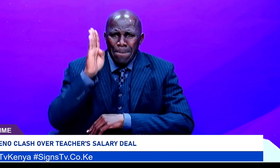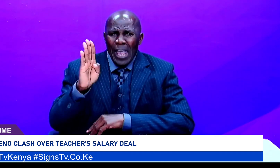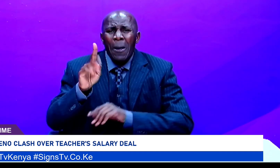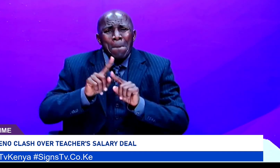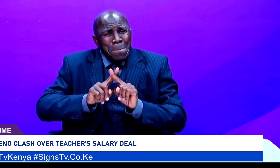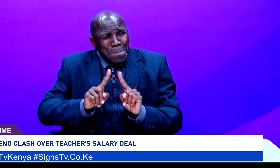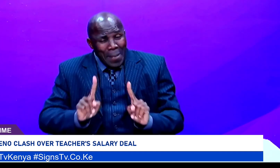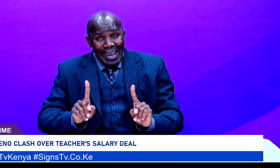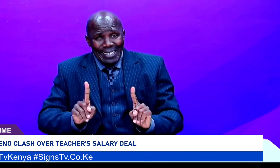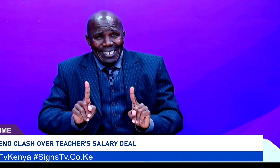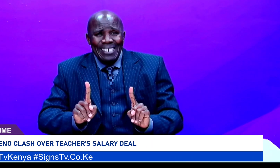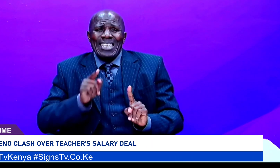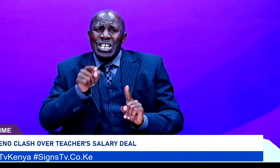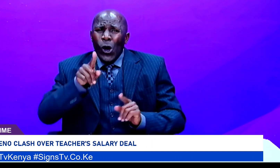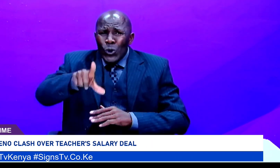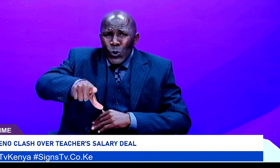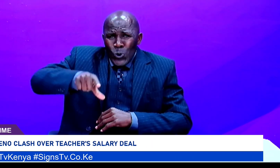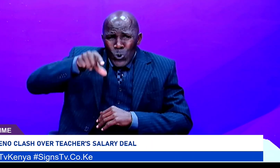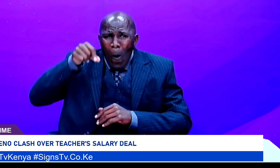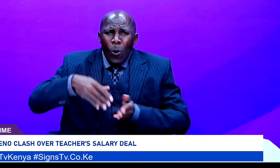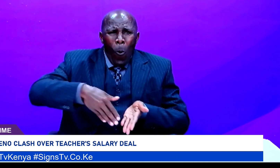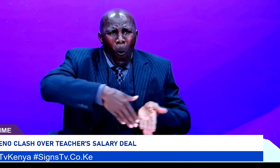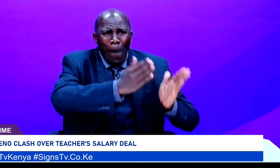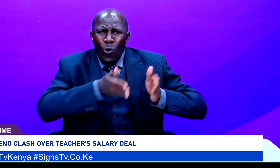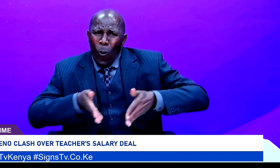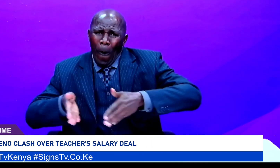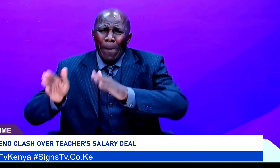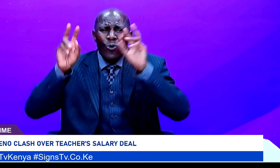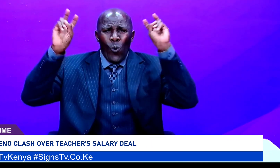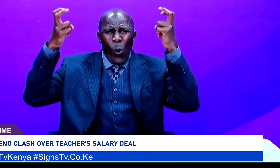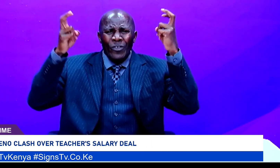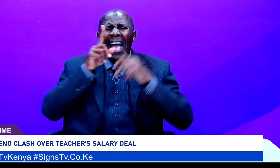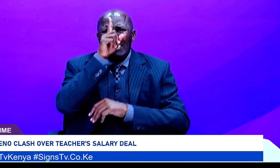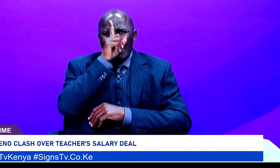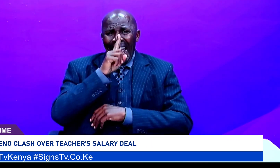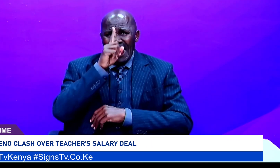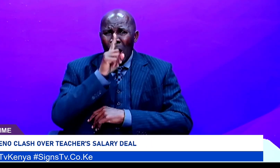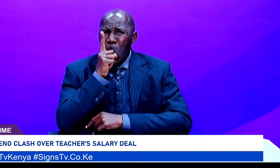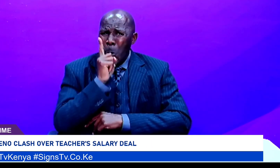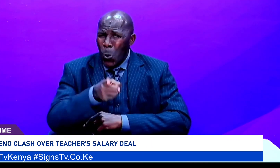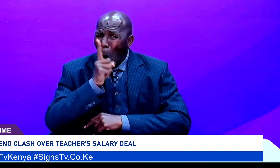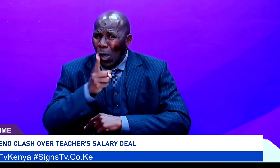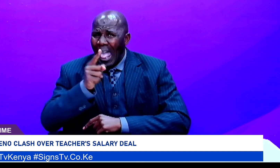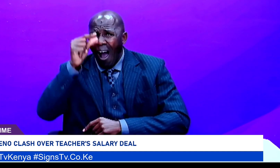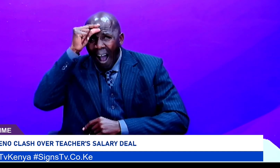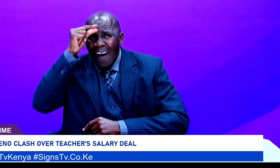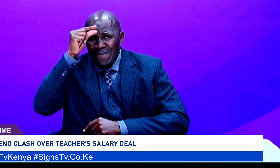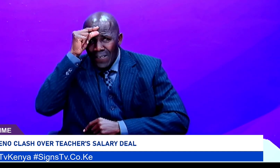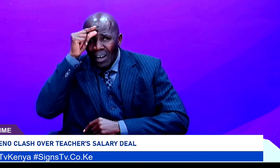primary education, stating that such move will severely undermine the quality of basic